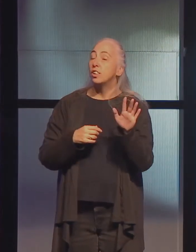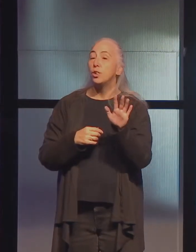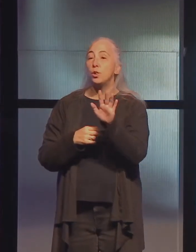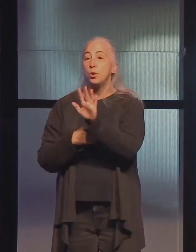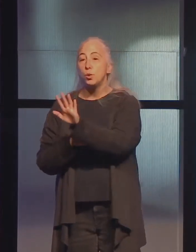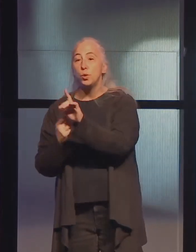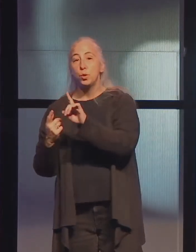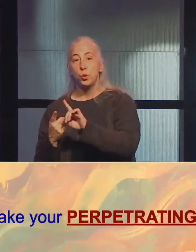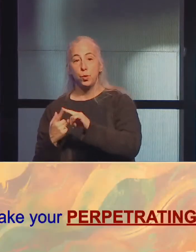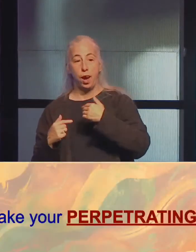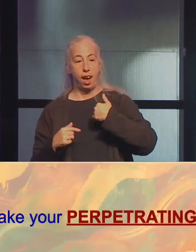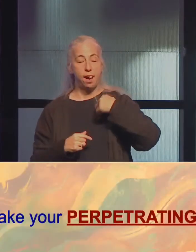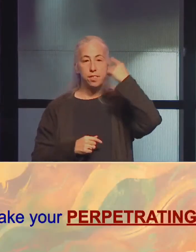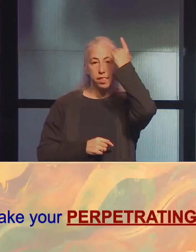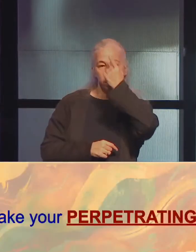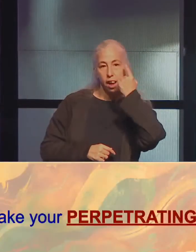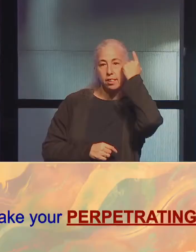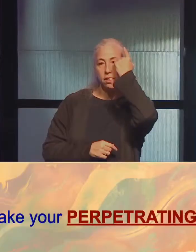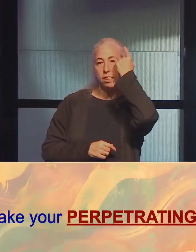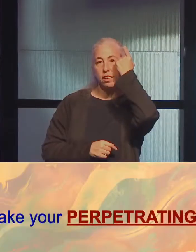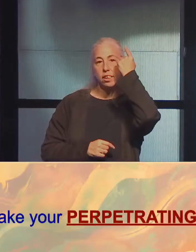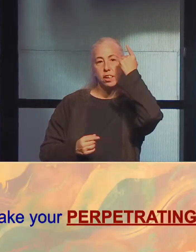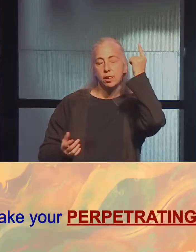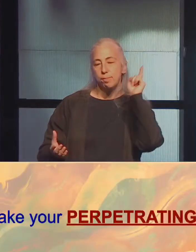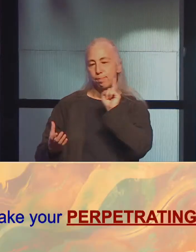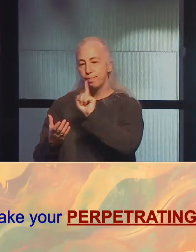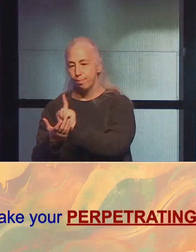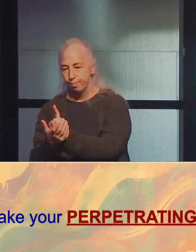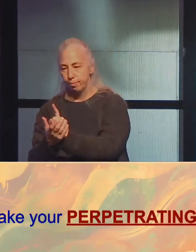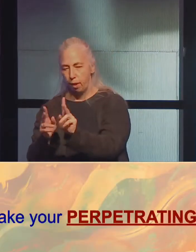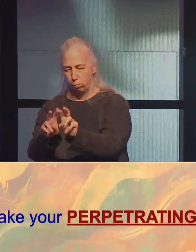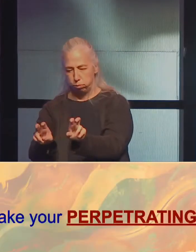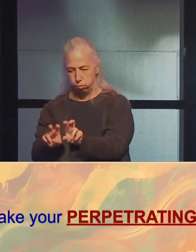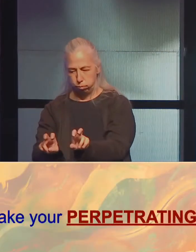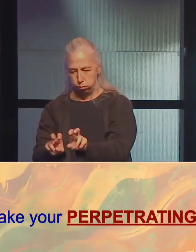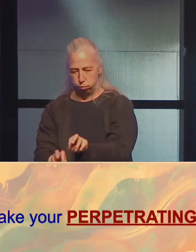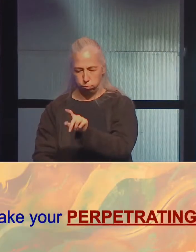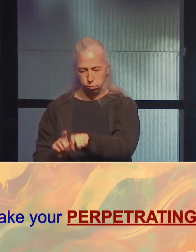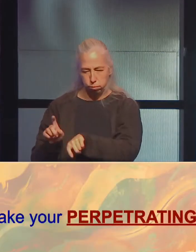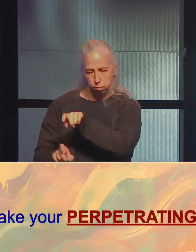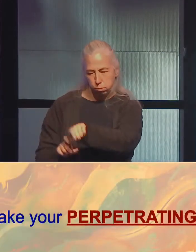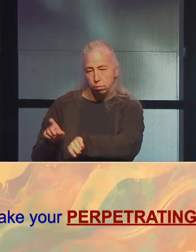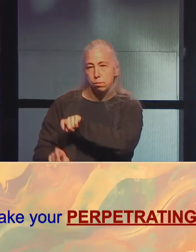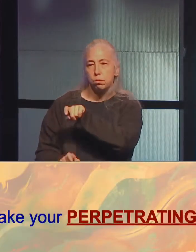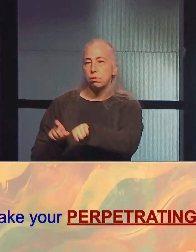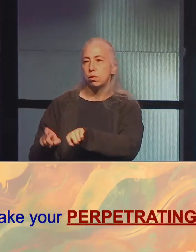perpetrating thoughts to the interrogation room. Like, give them a good perp walk,